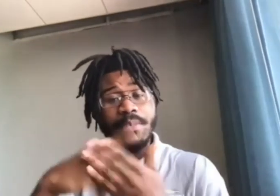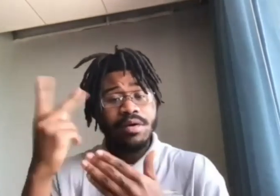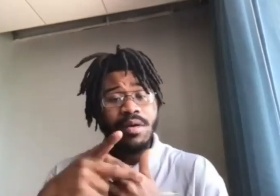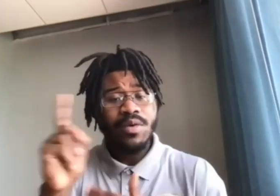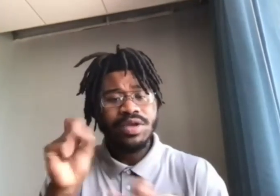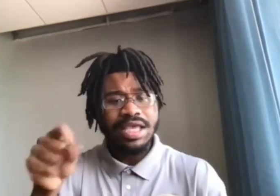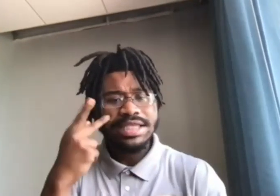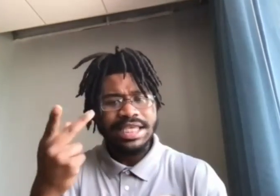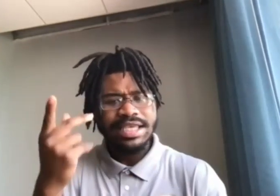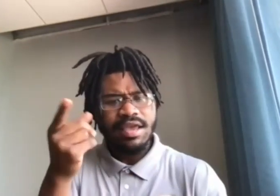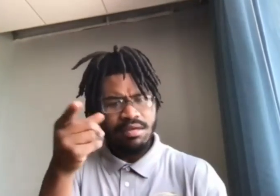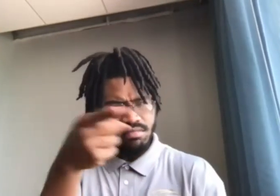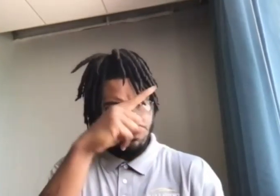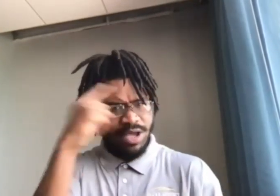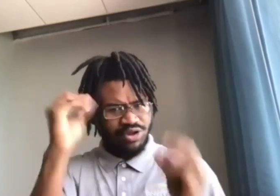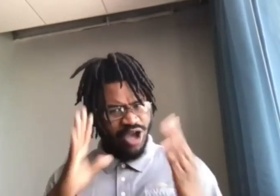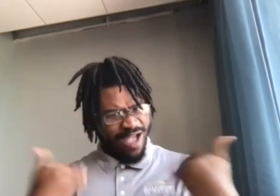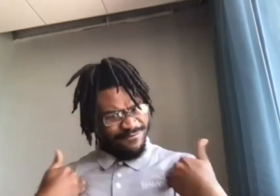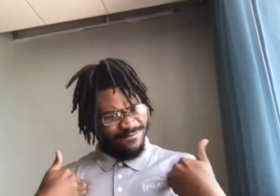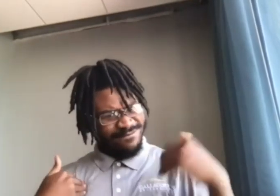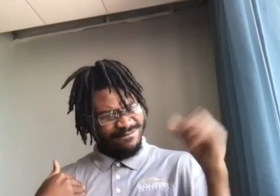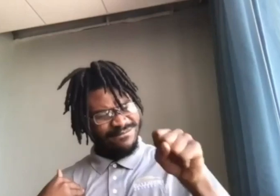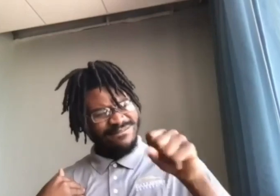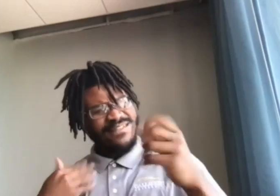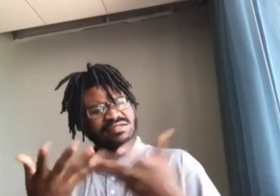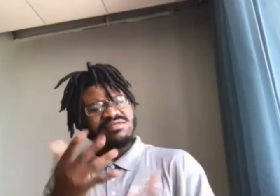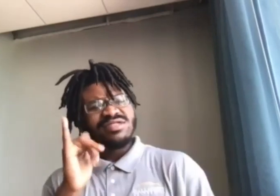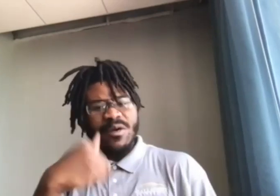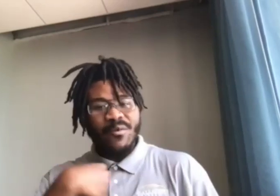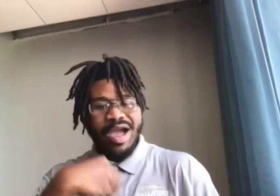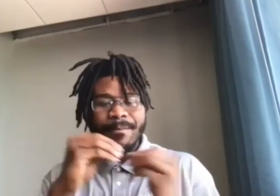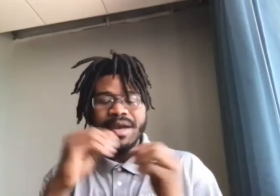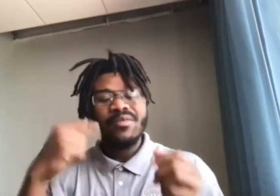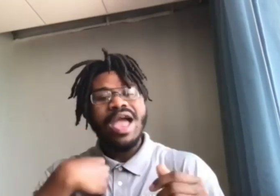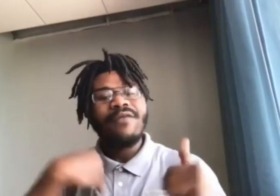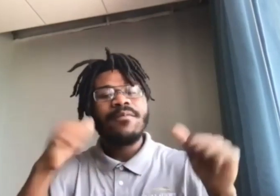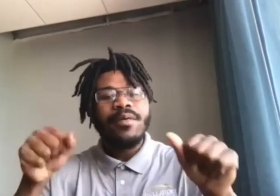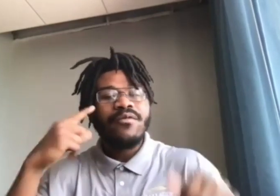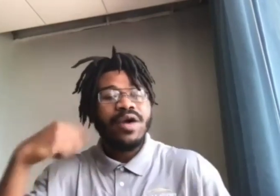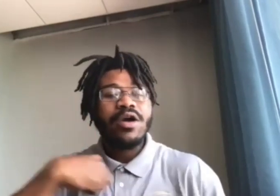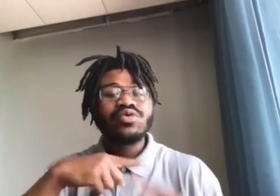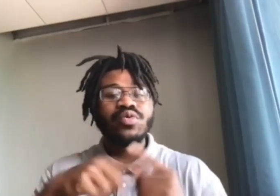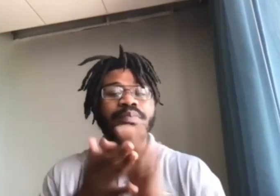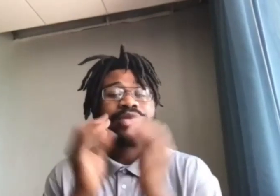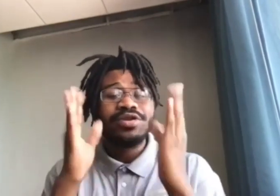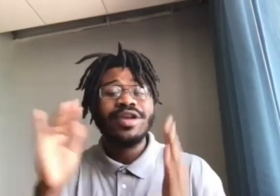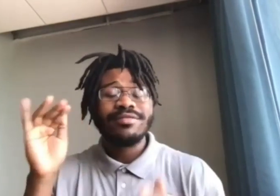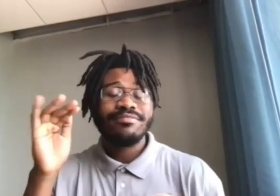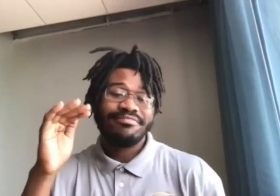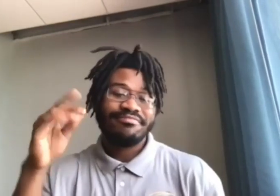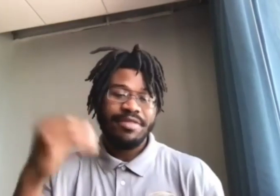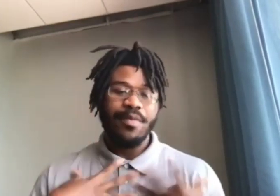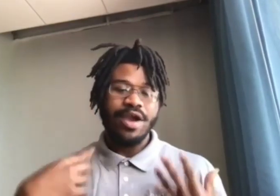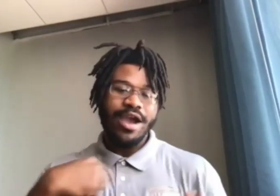visible, it would have been nice to be able to see more of them. So we